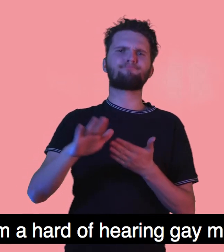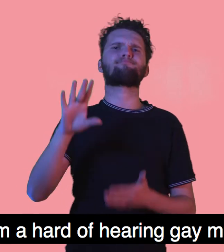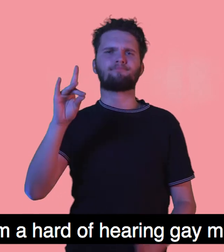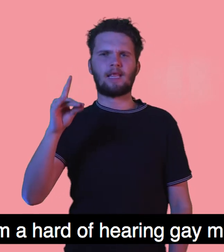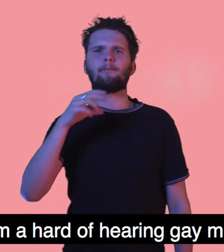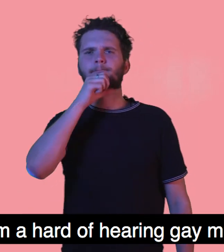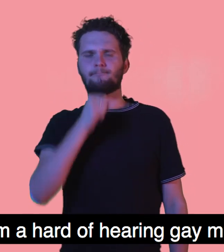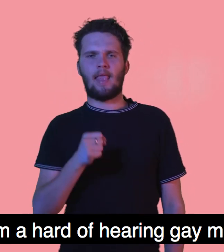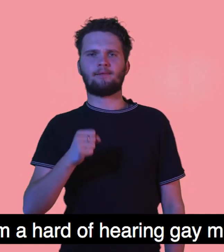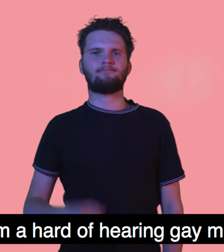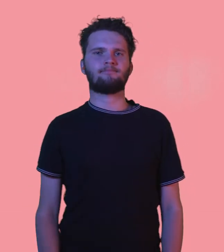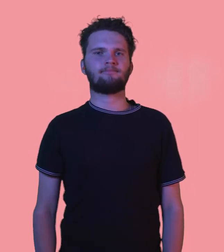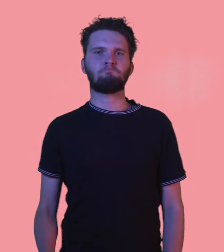I'm a hard of hearing gay man.